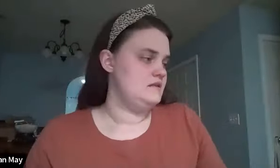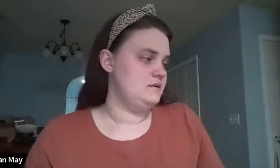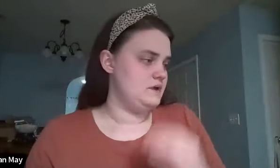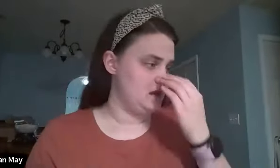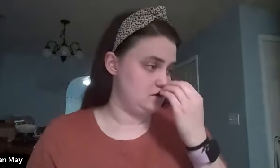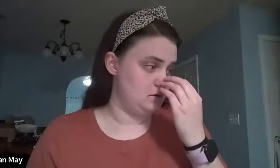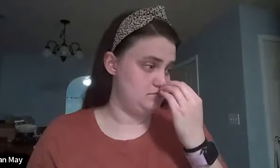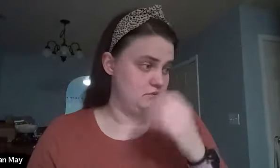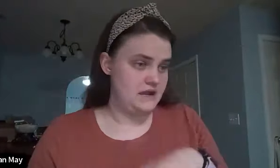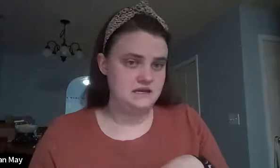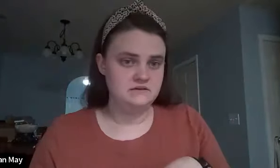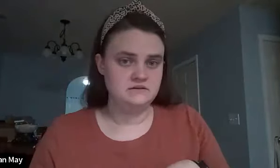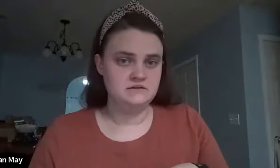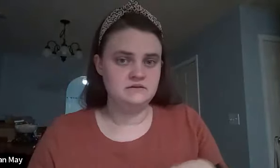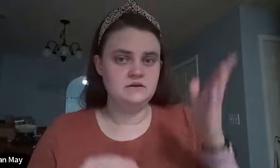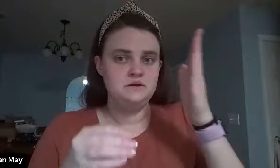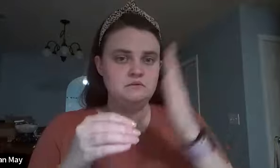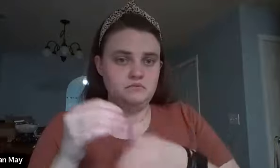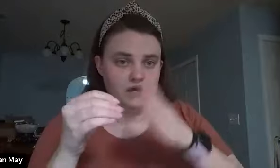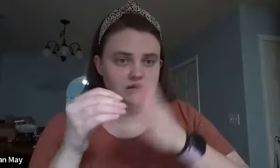Then we had our bread.